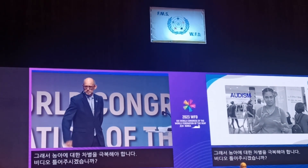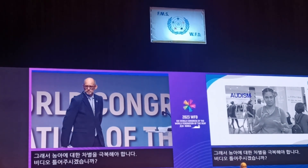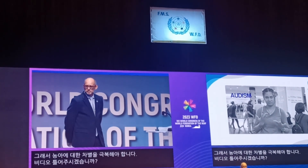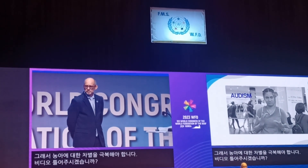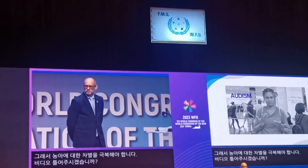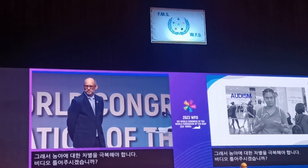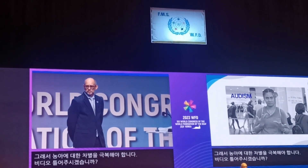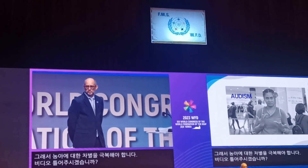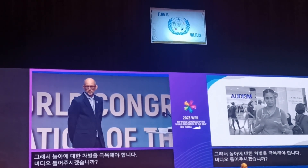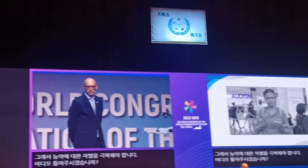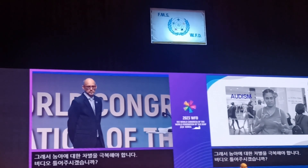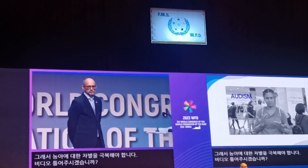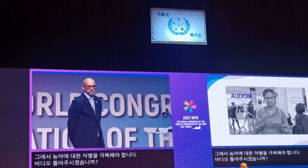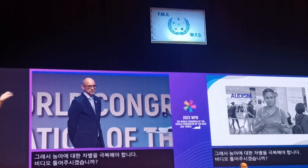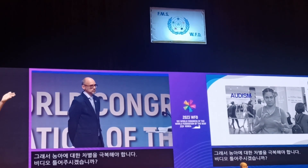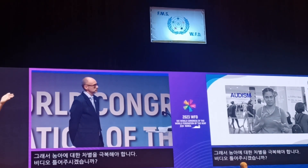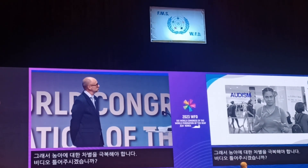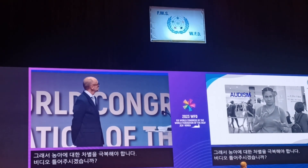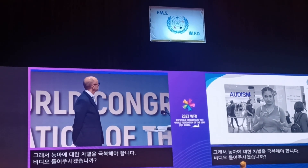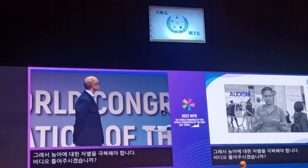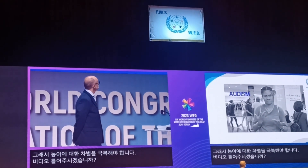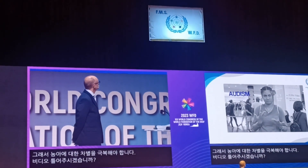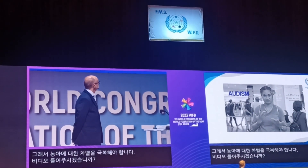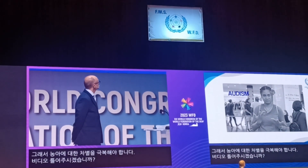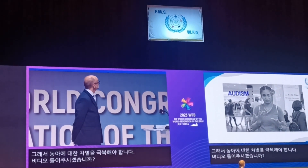If you could please play the video.